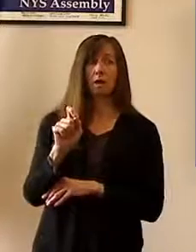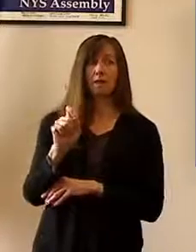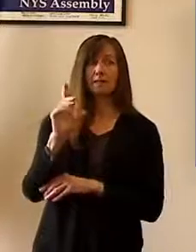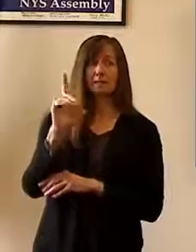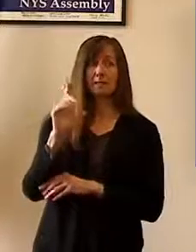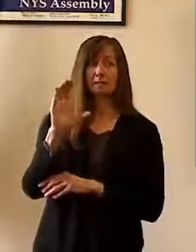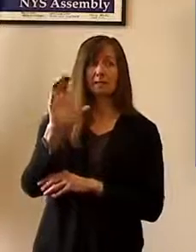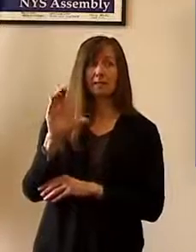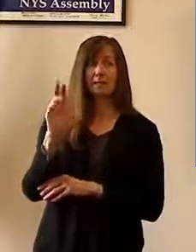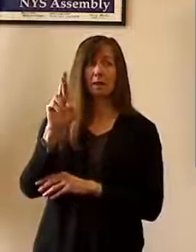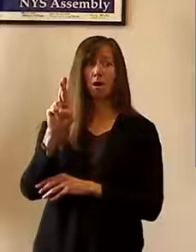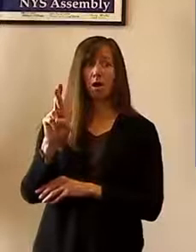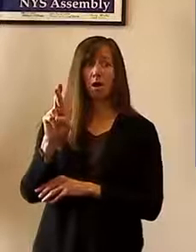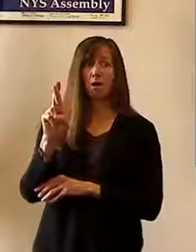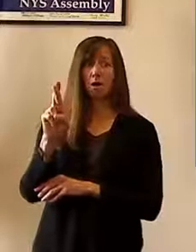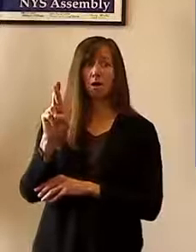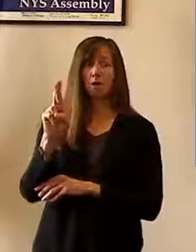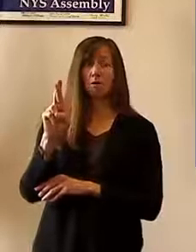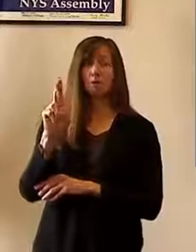www.dcrcoc.org.